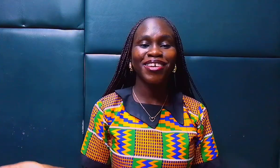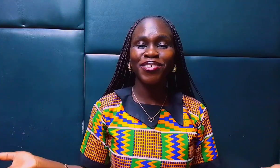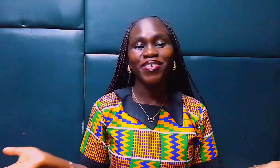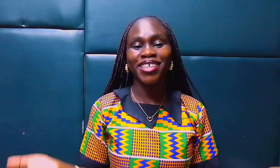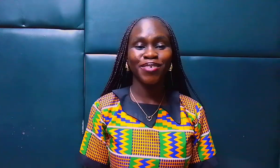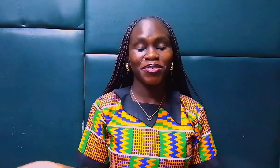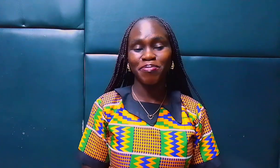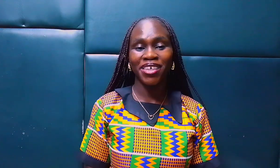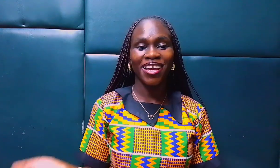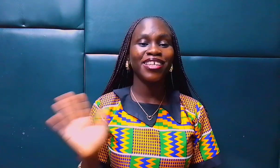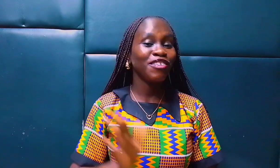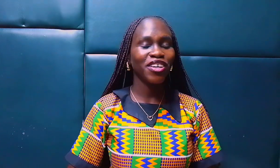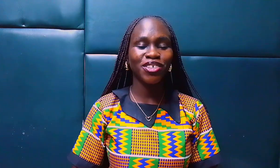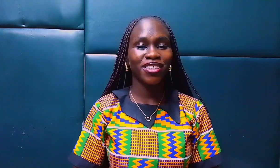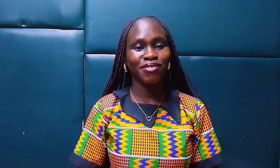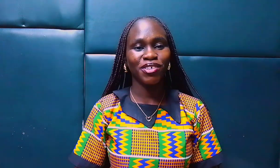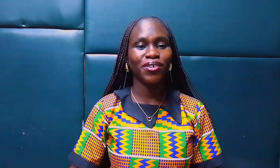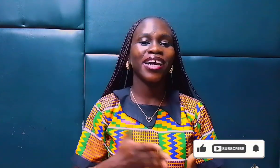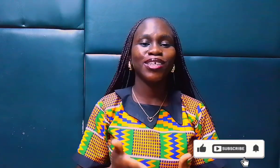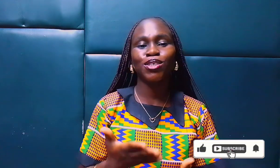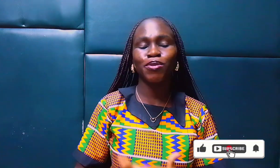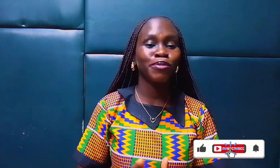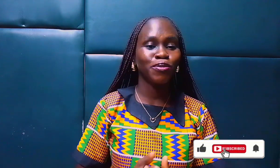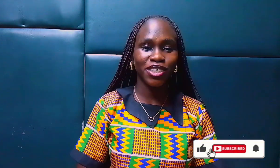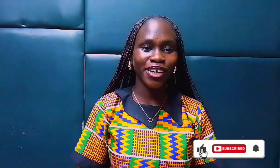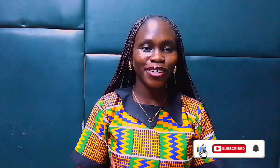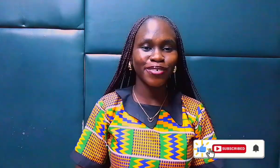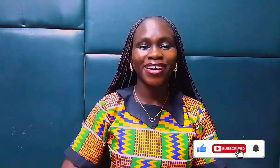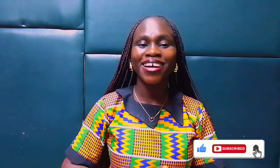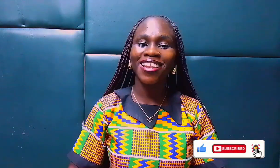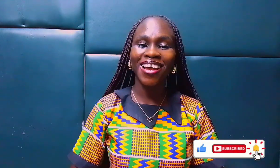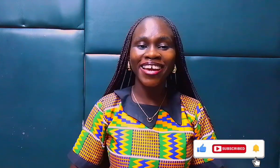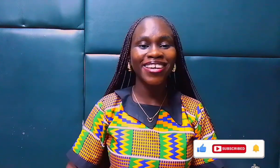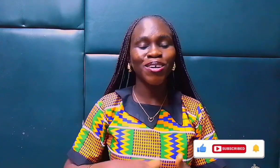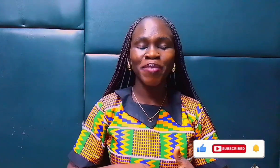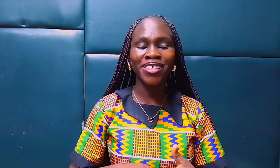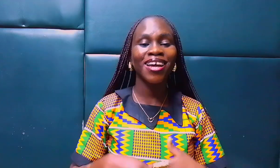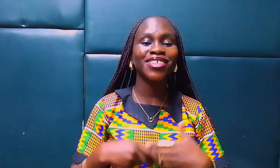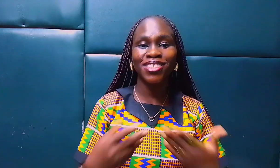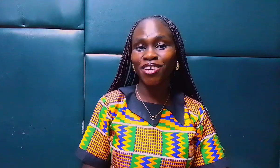Thank you for signing with me, and if you enjoyed this video, kindly subscribe to my channel, like, comment and share